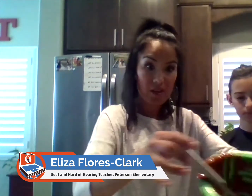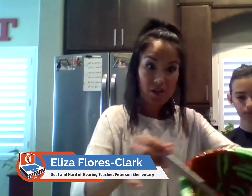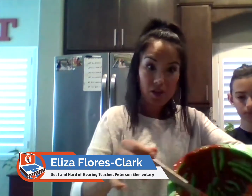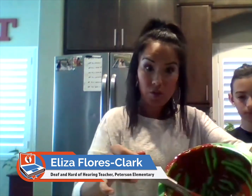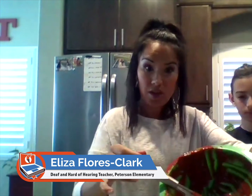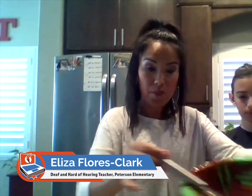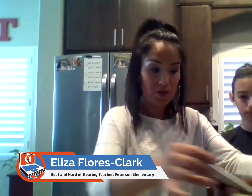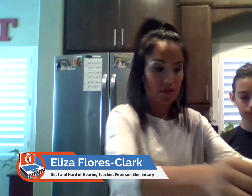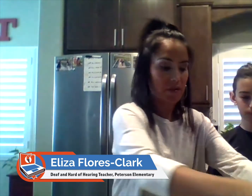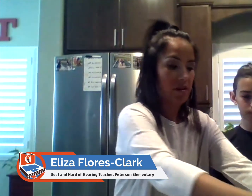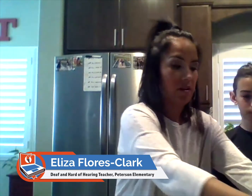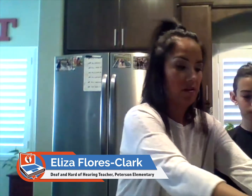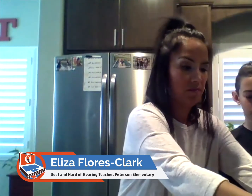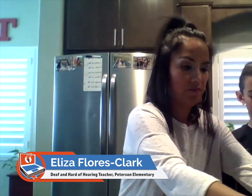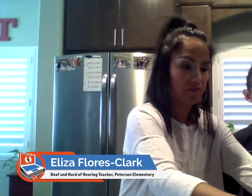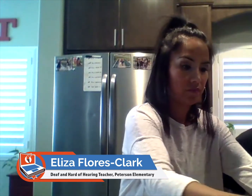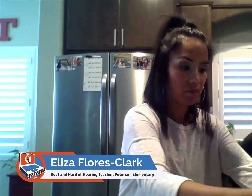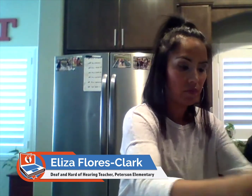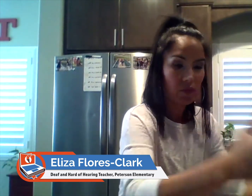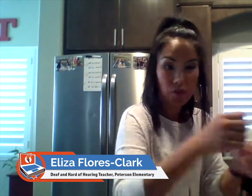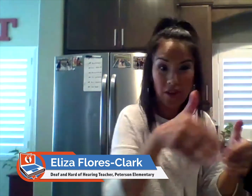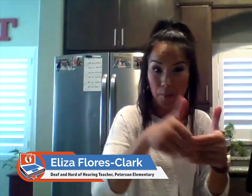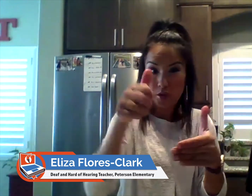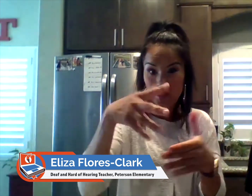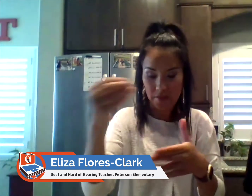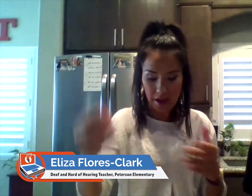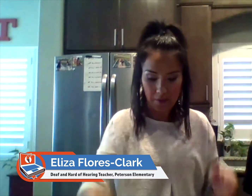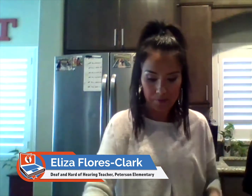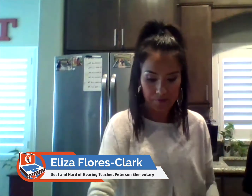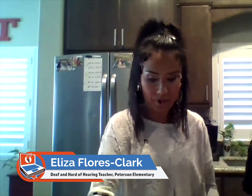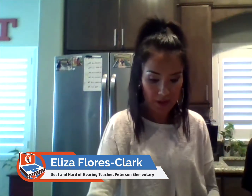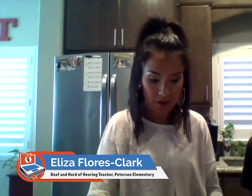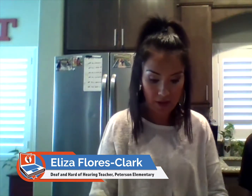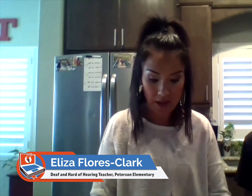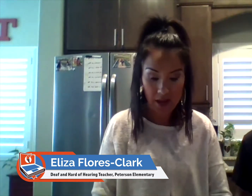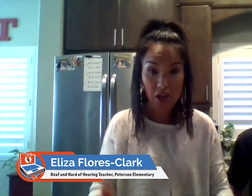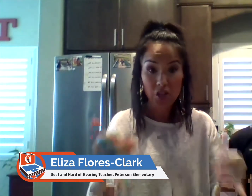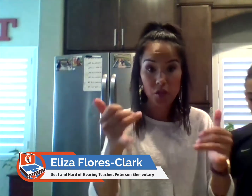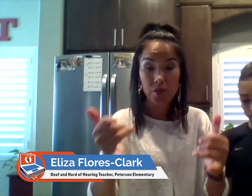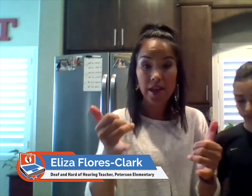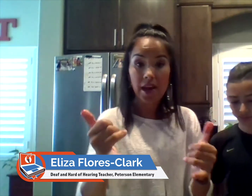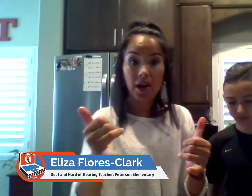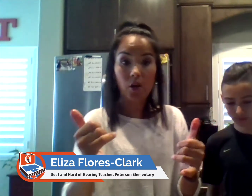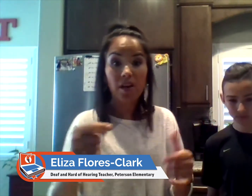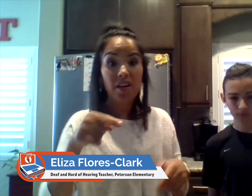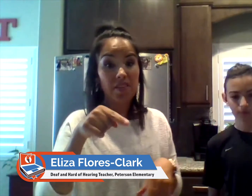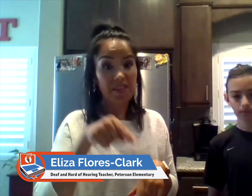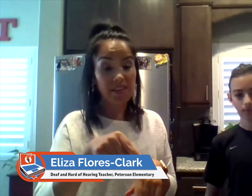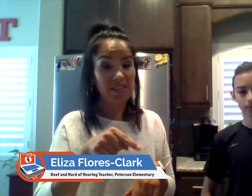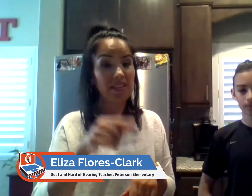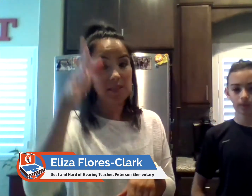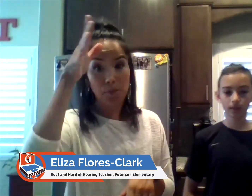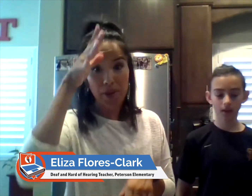So we got most of it. We got most of it out. Okay. So now this is the